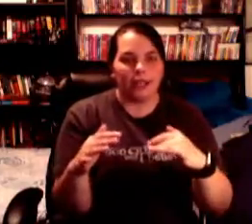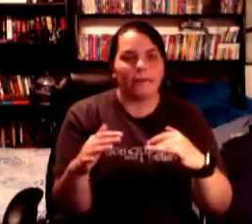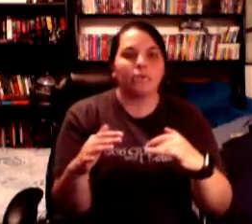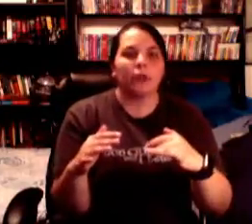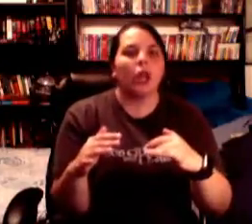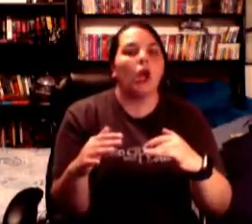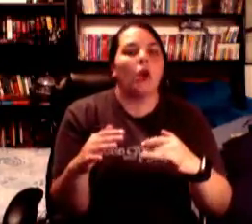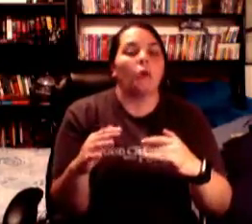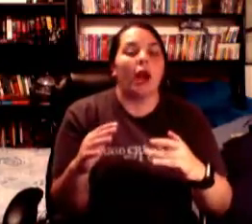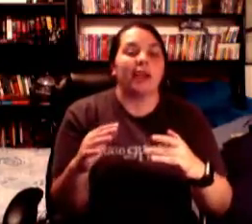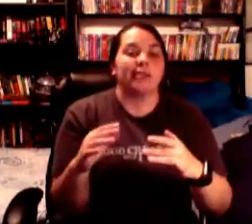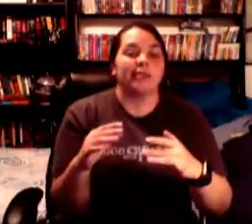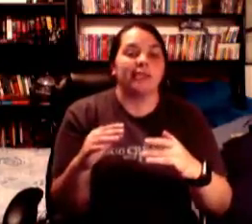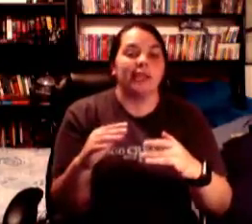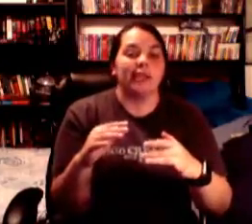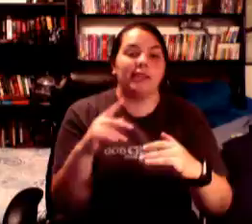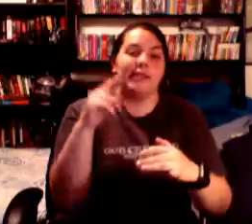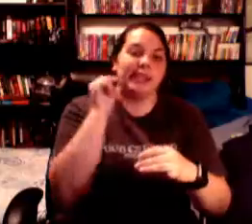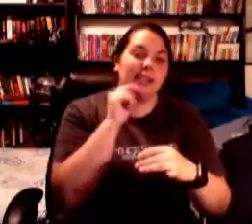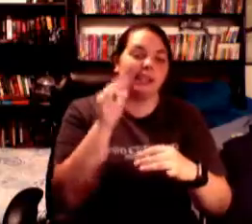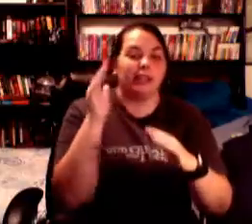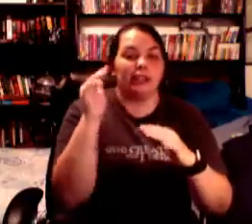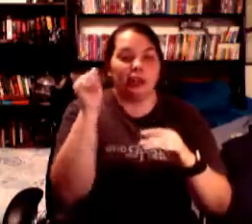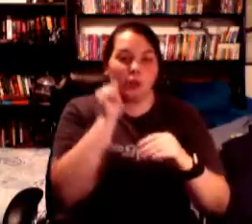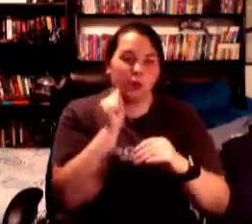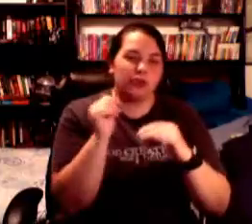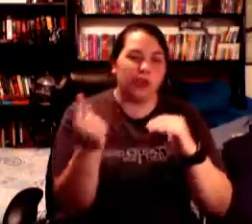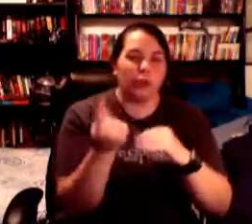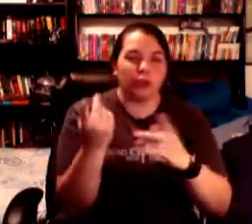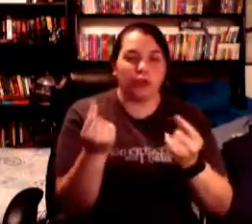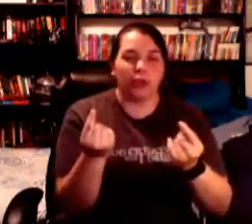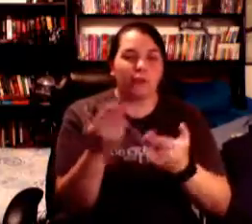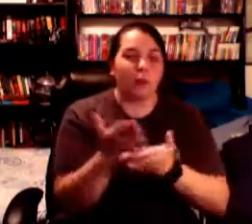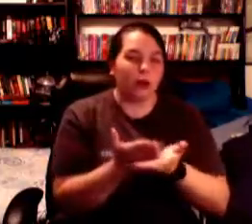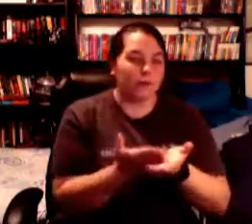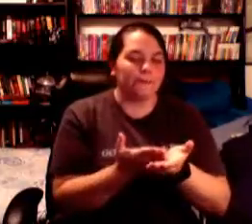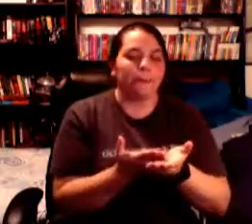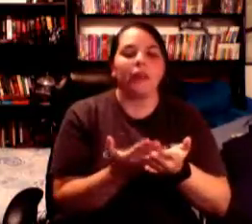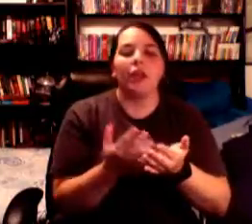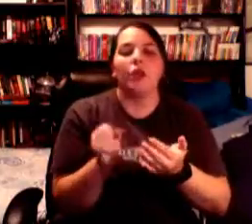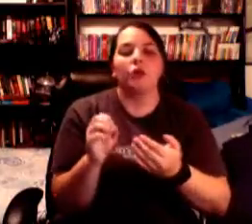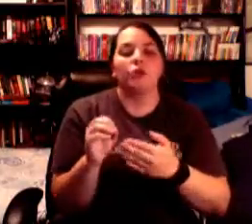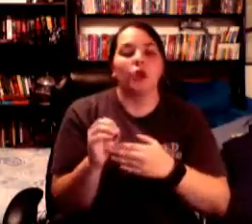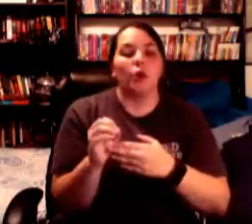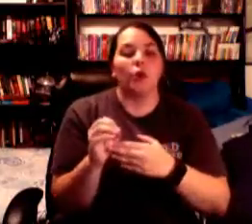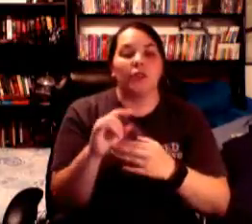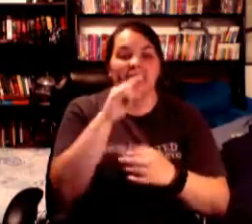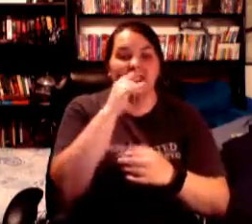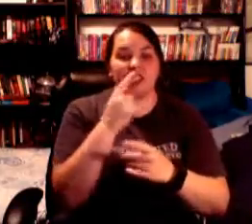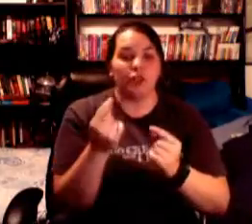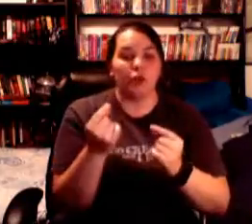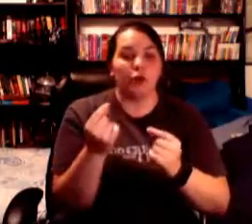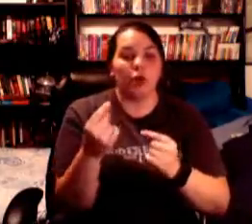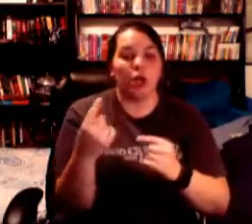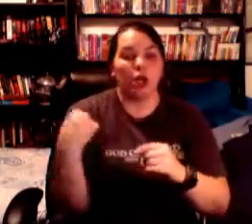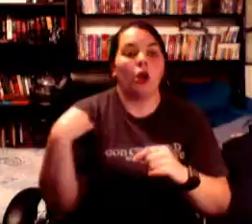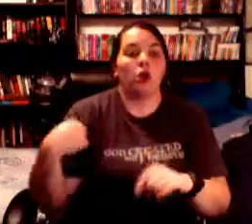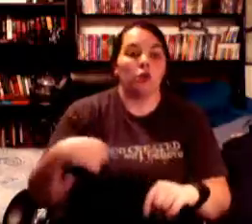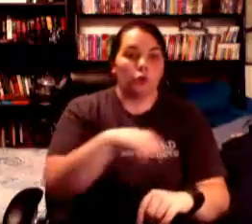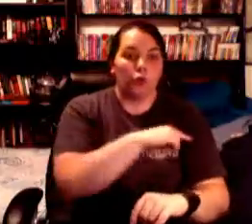end, whereas the teens and the adults, they only do like part of it. So the kids do,